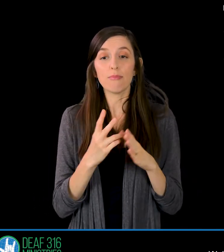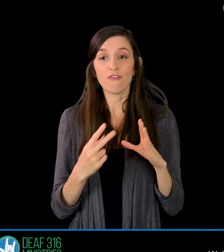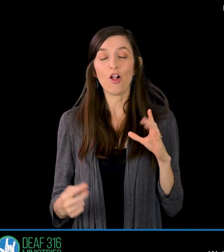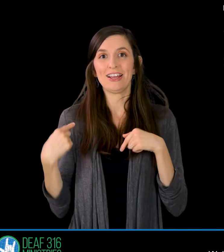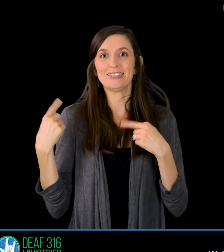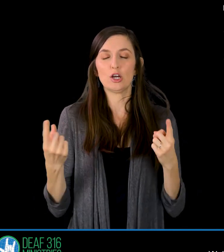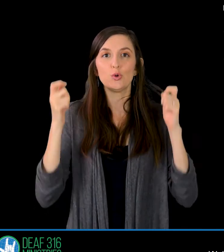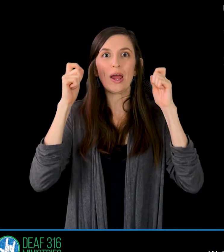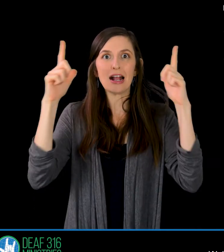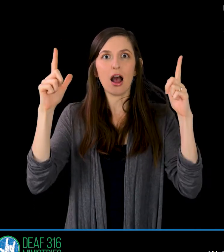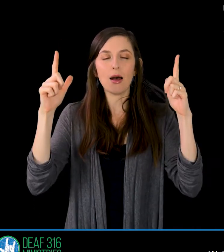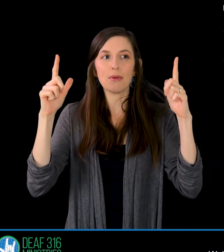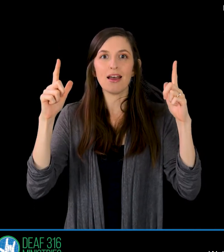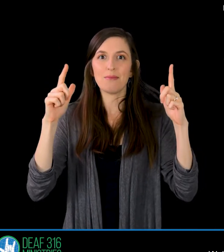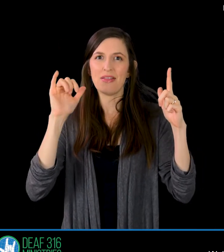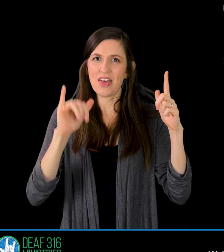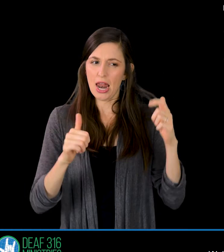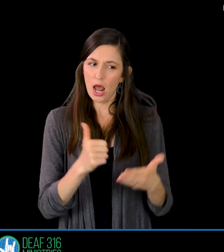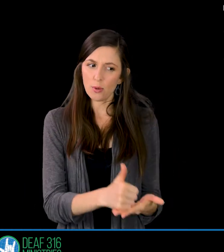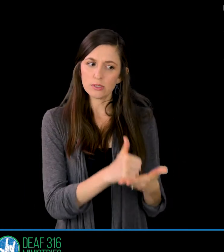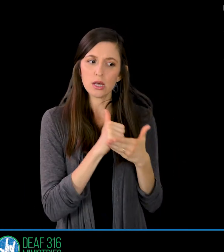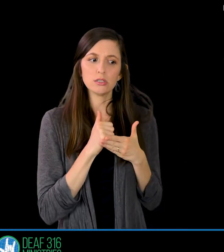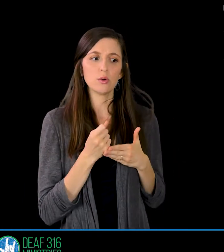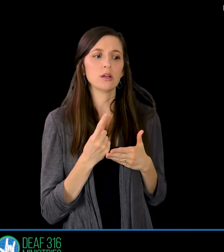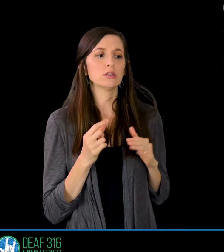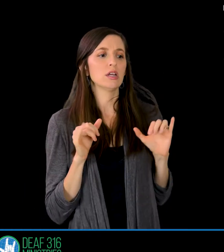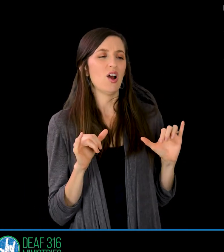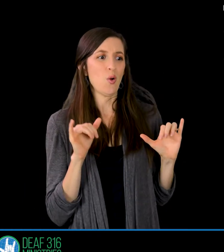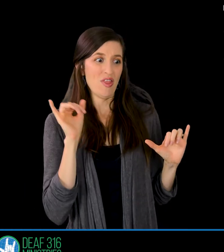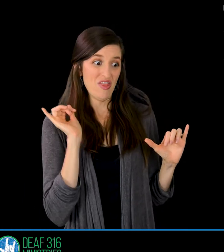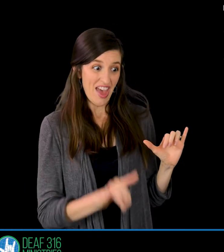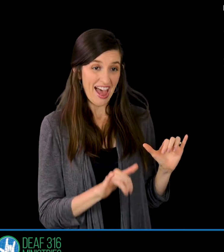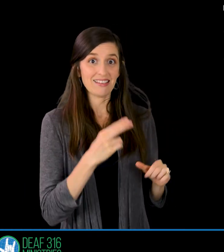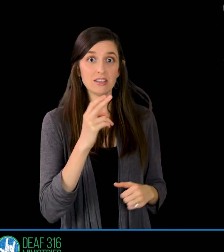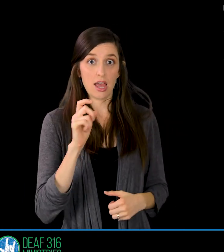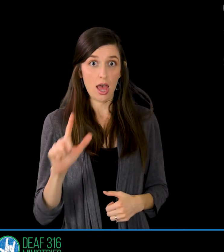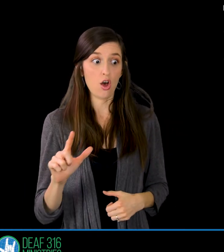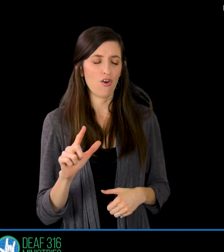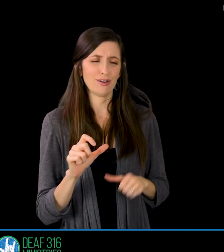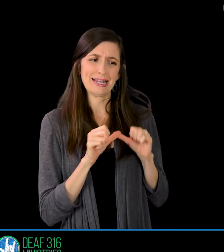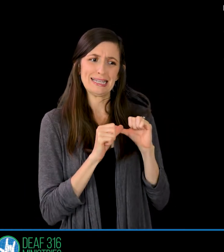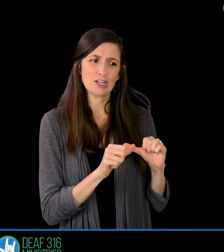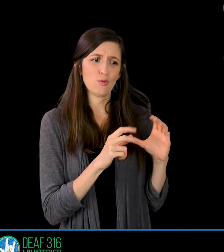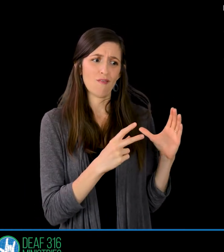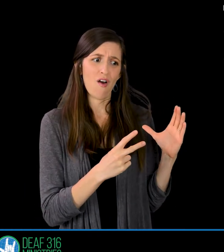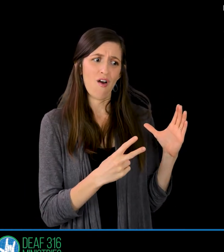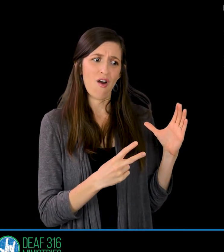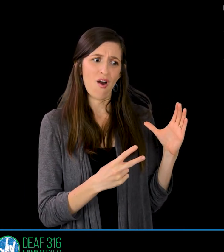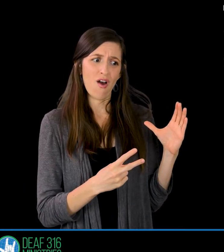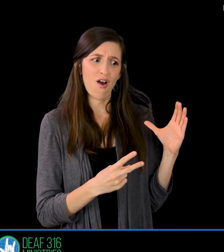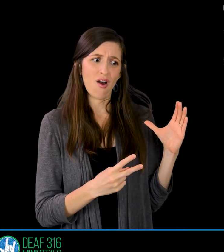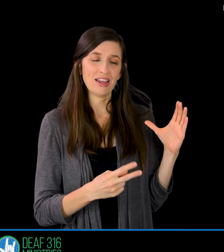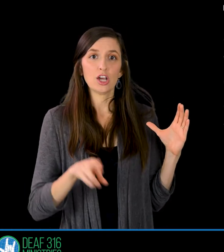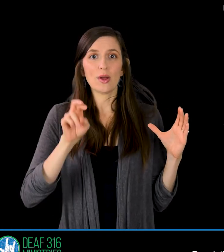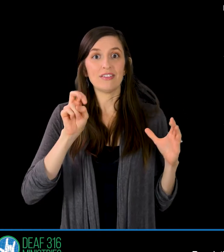you wake up well that's not a bad dream to have to connect you with reality of what hell is